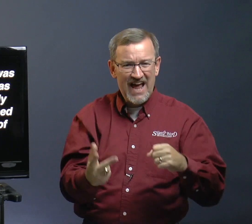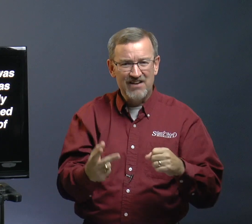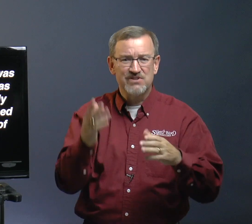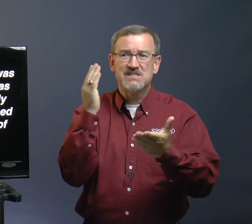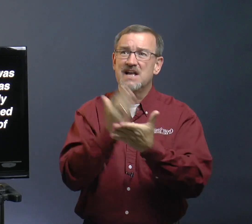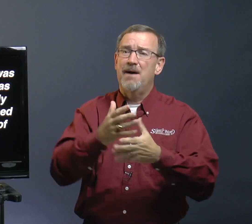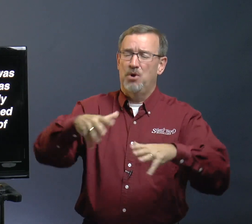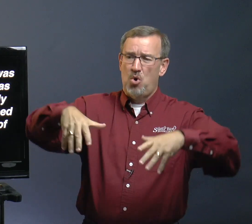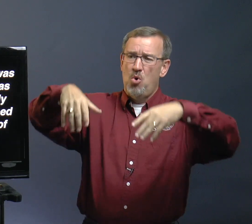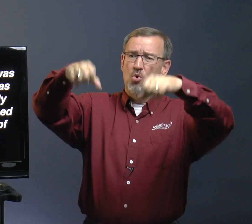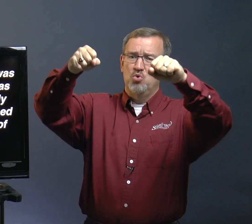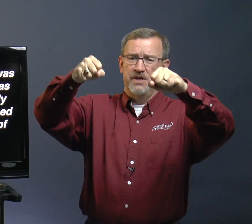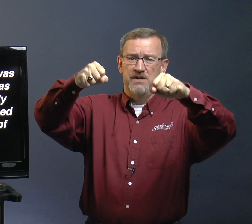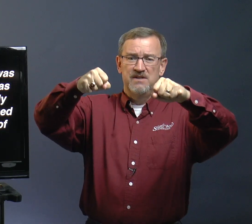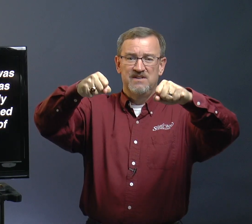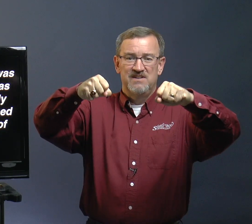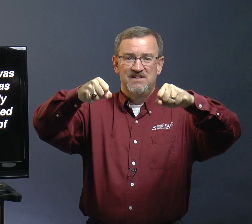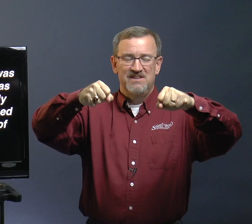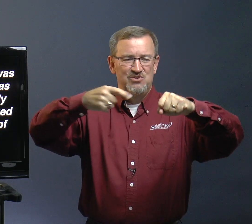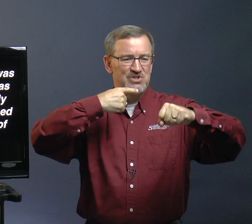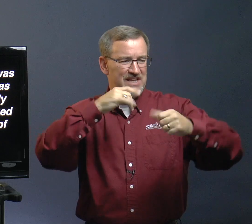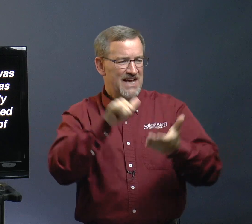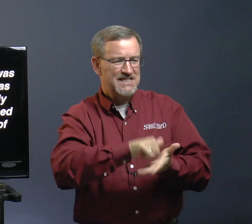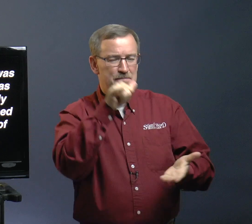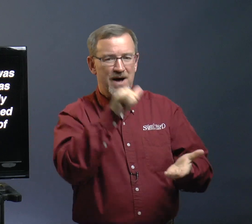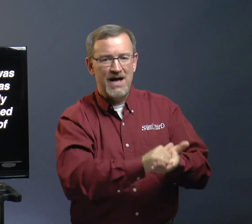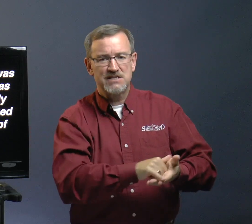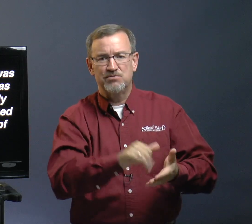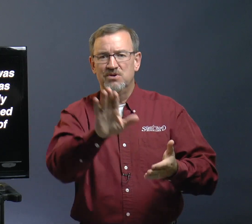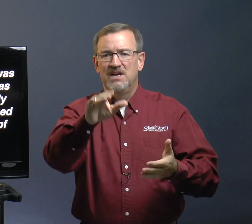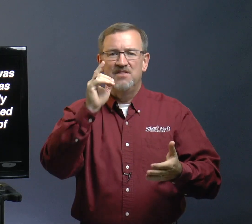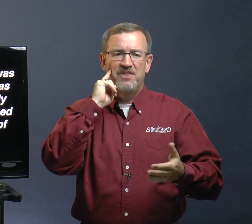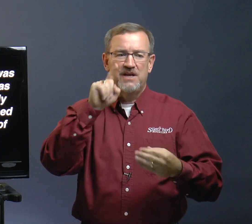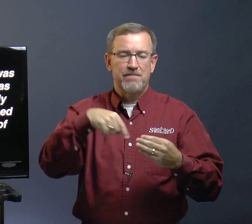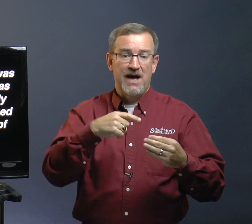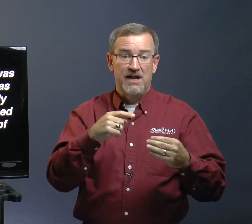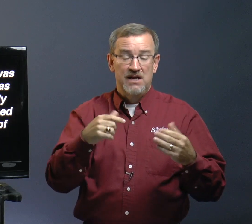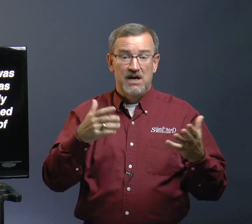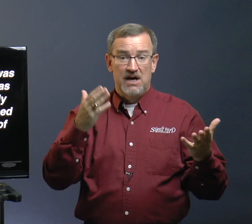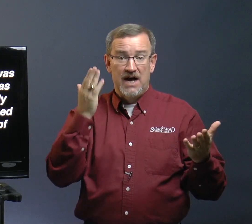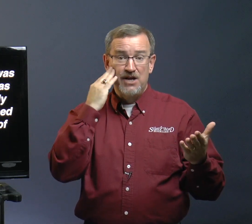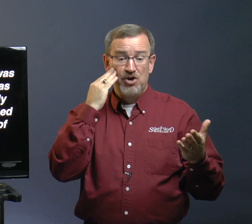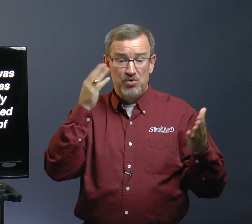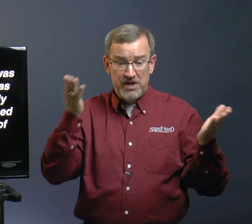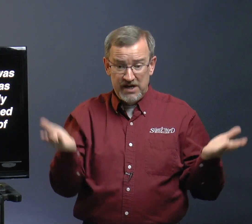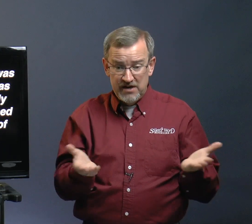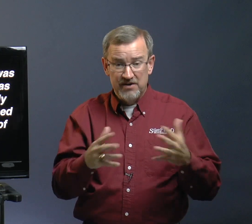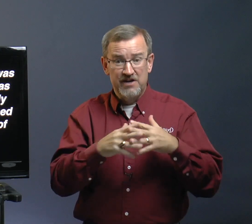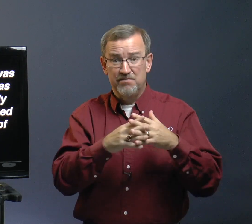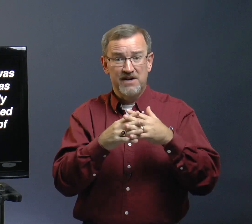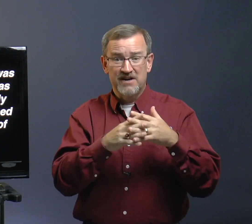3 years and a half. Stop it. Hold it. You say, that's impossible. Think about it. I know here in America,